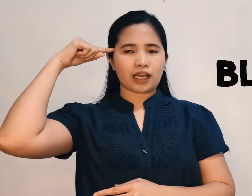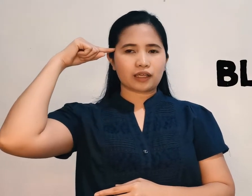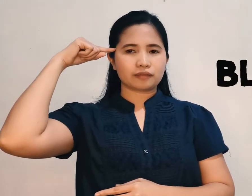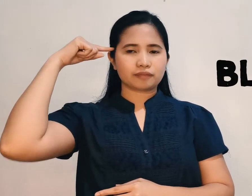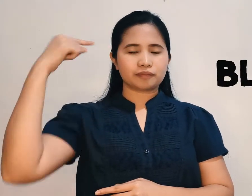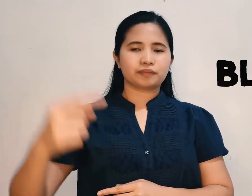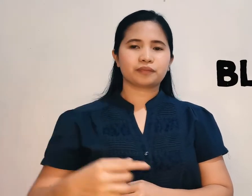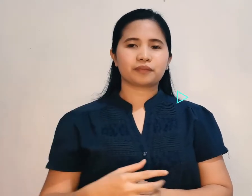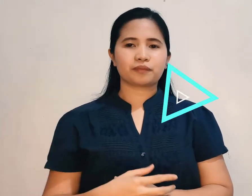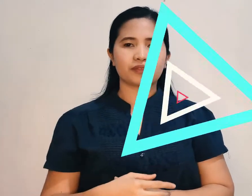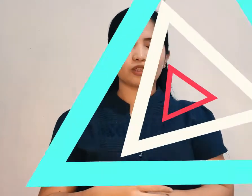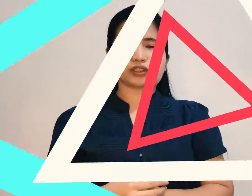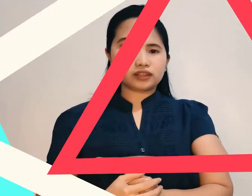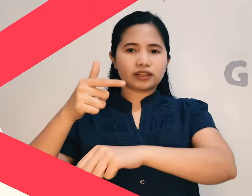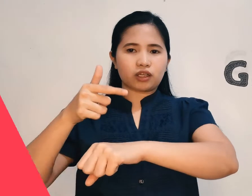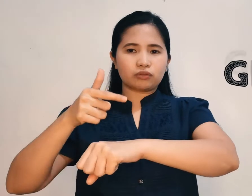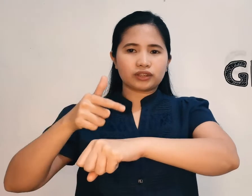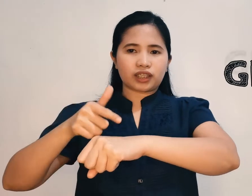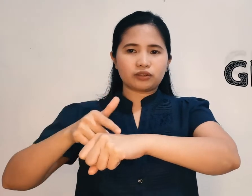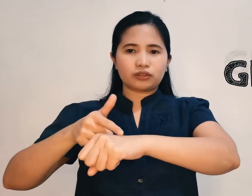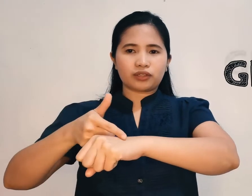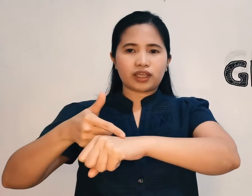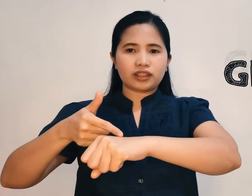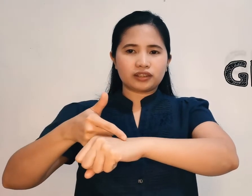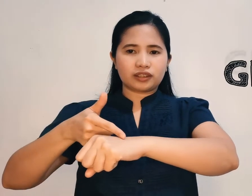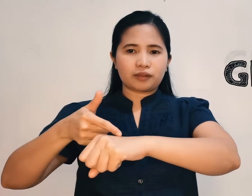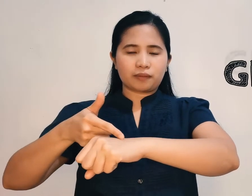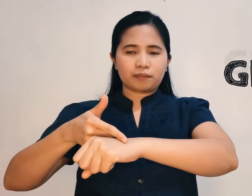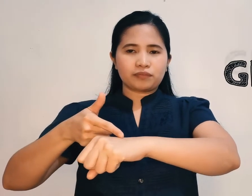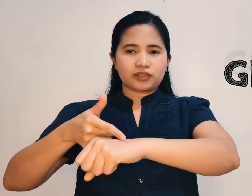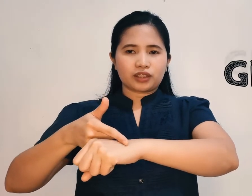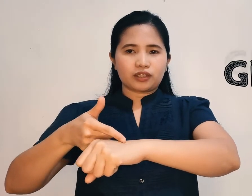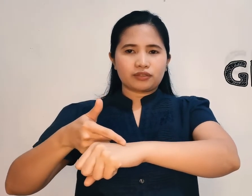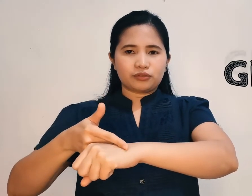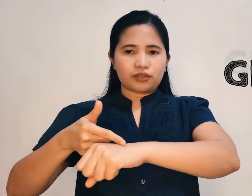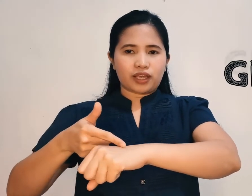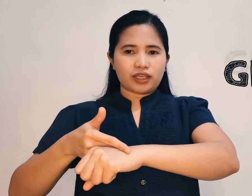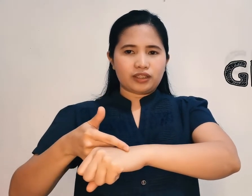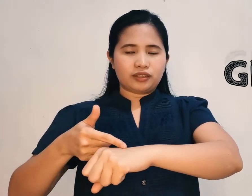Black. White is how we sign gray. Gray.